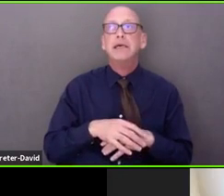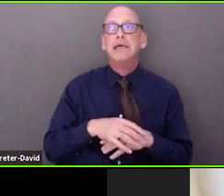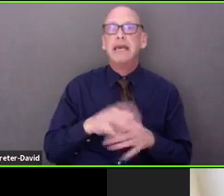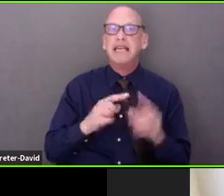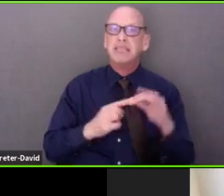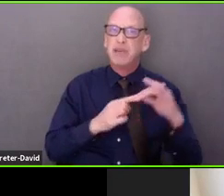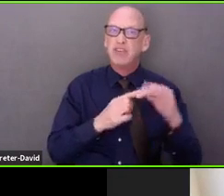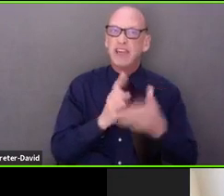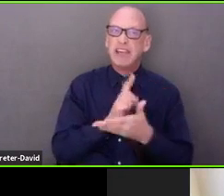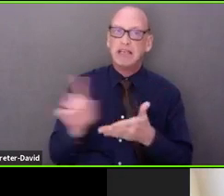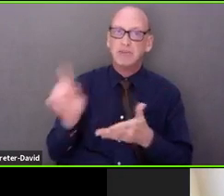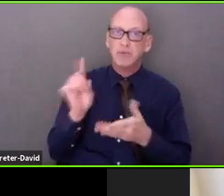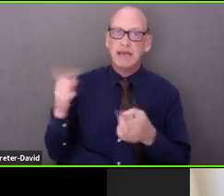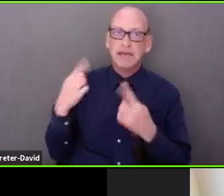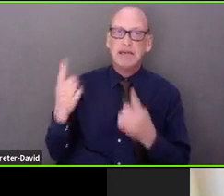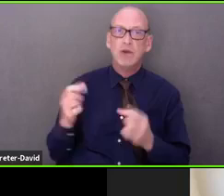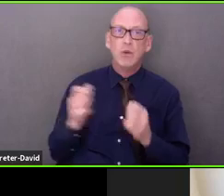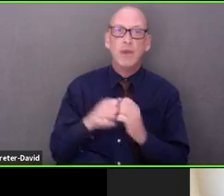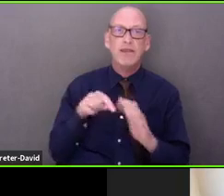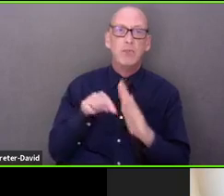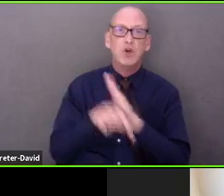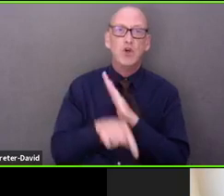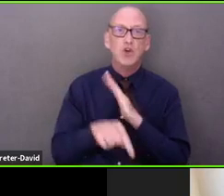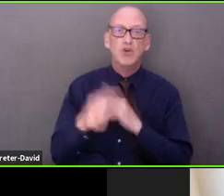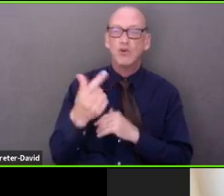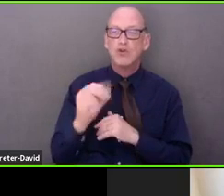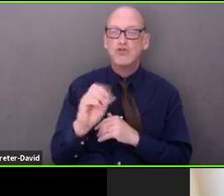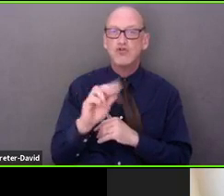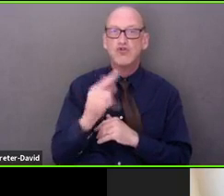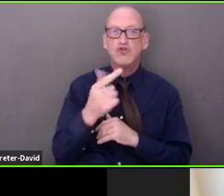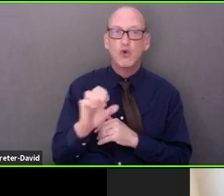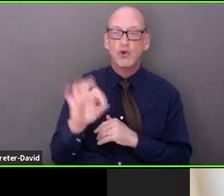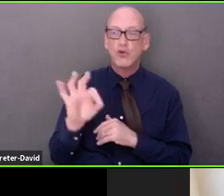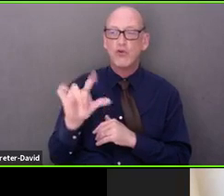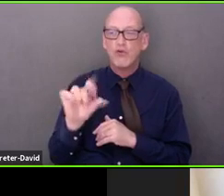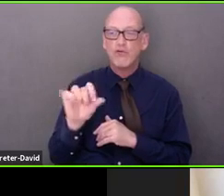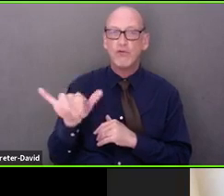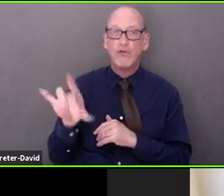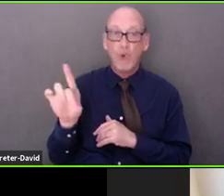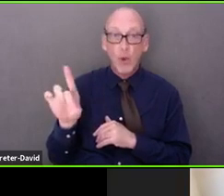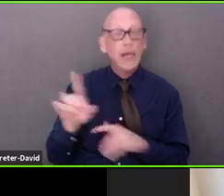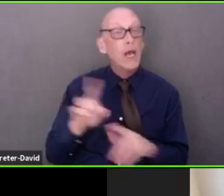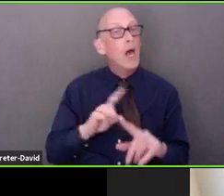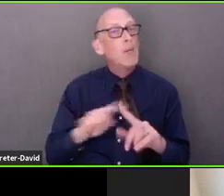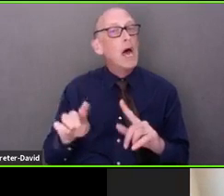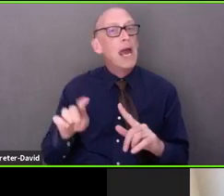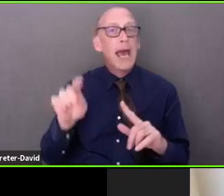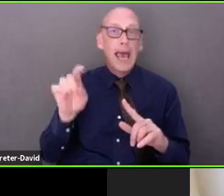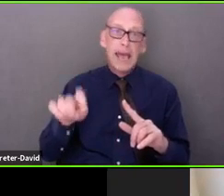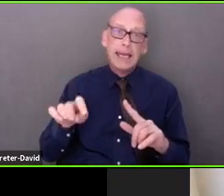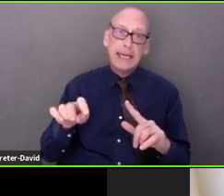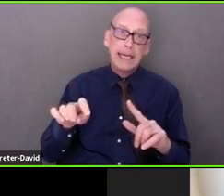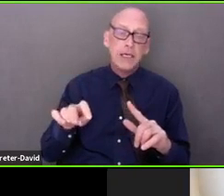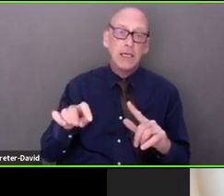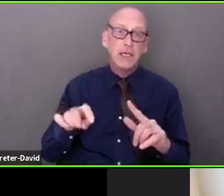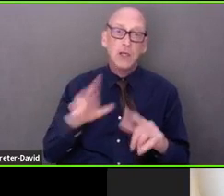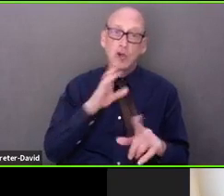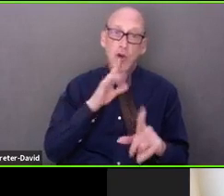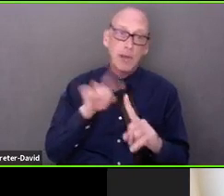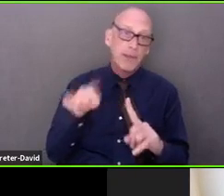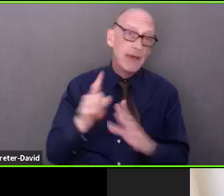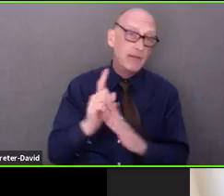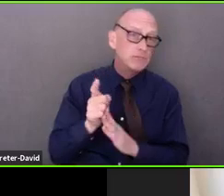with the murder of George Floyd. But I just have to go here for a second, because